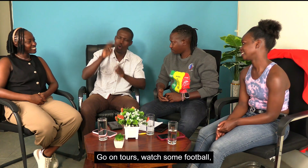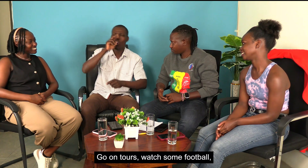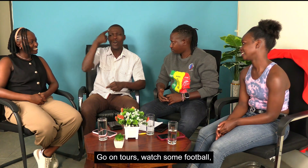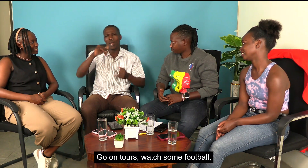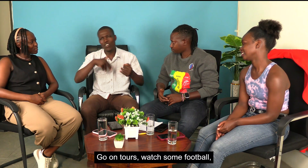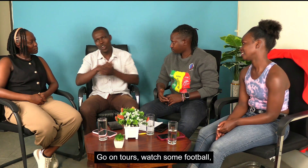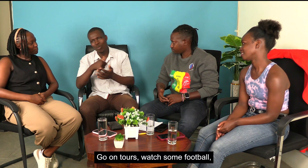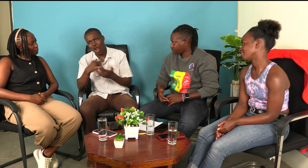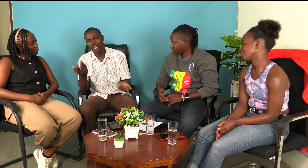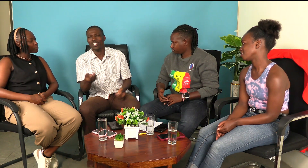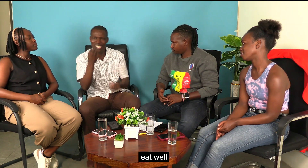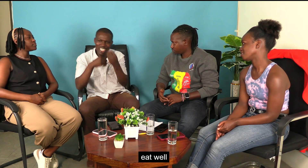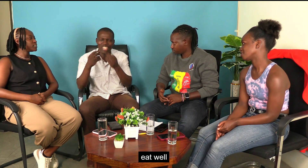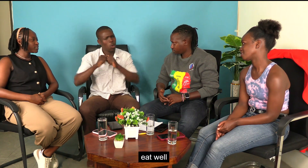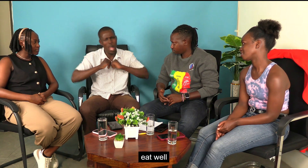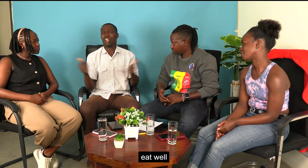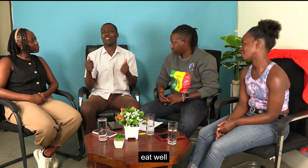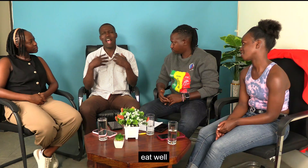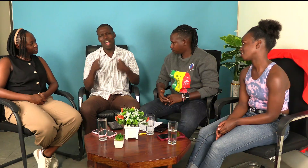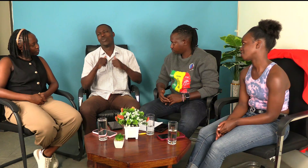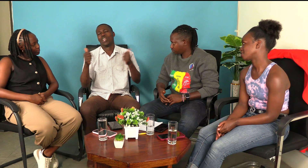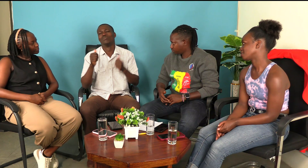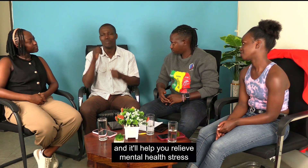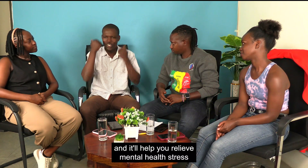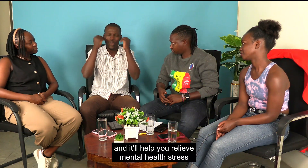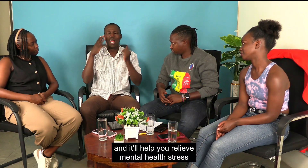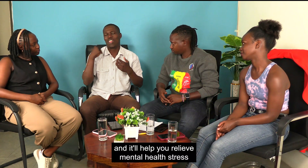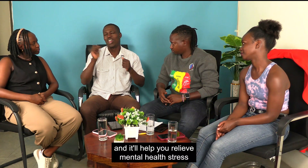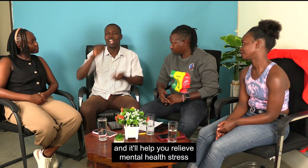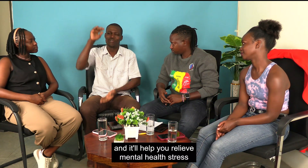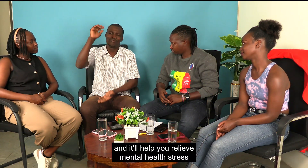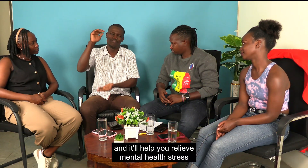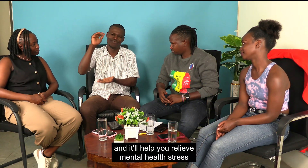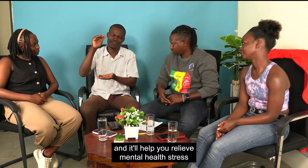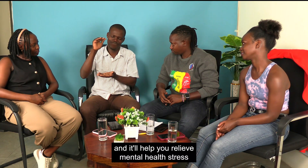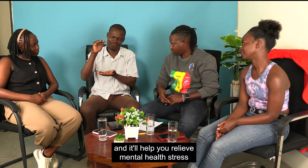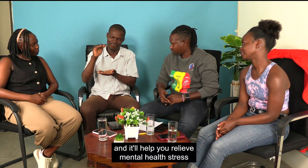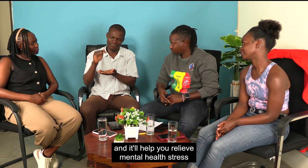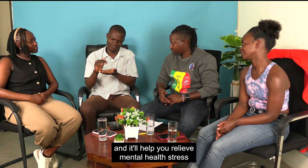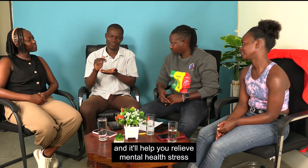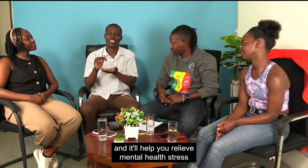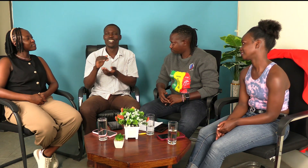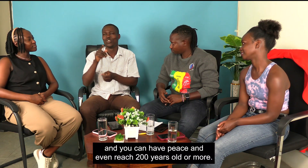your stress. So you can go travel and watch animals so that it can take down your